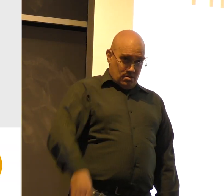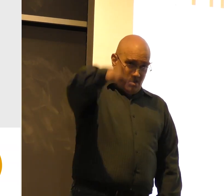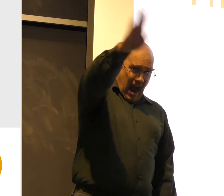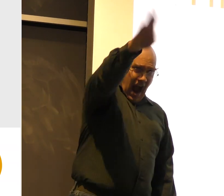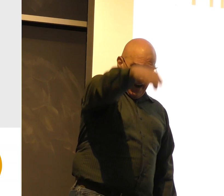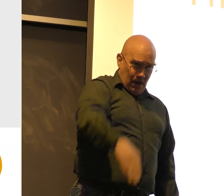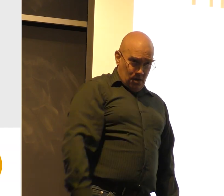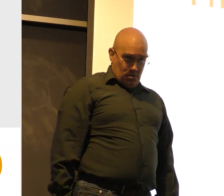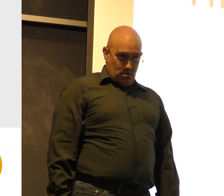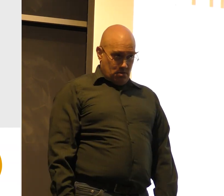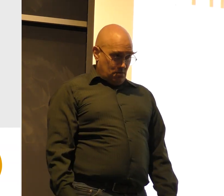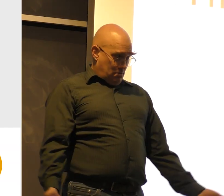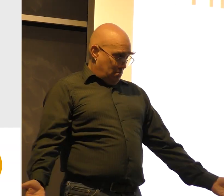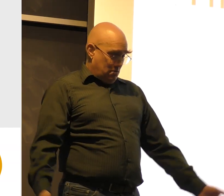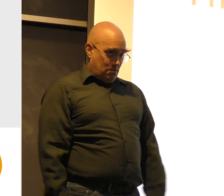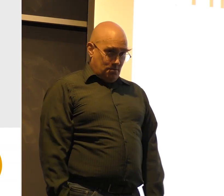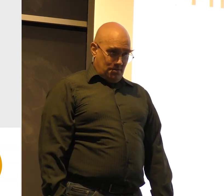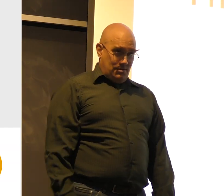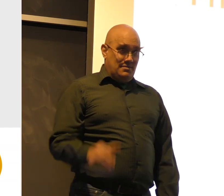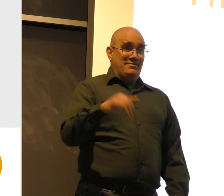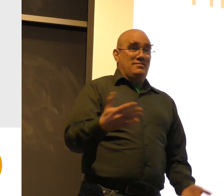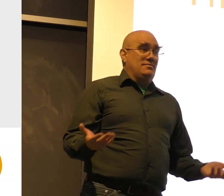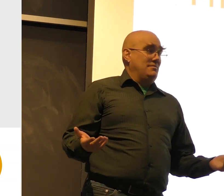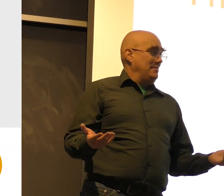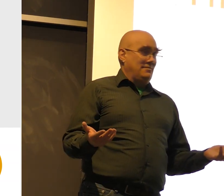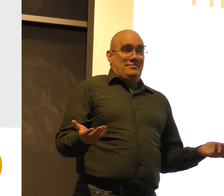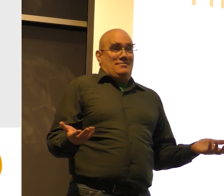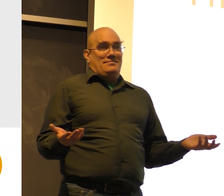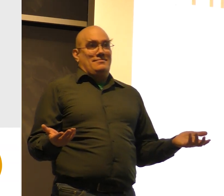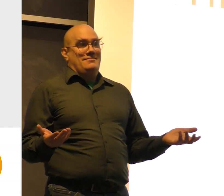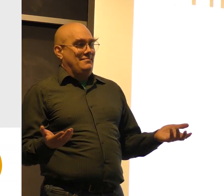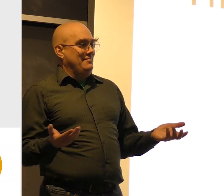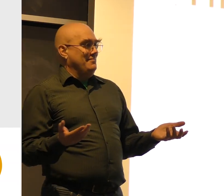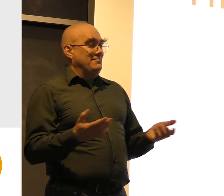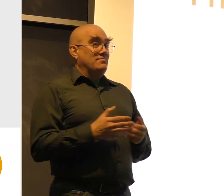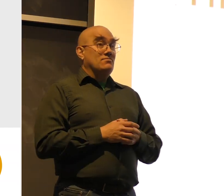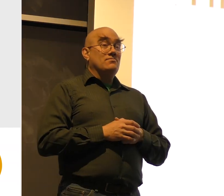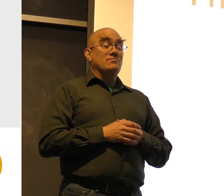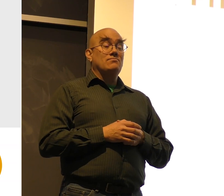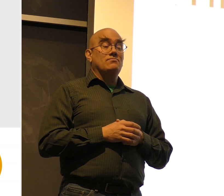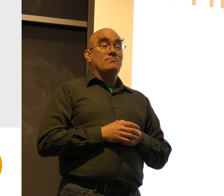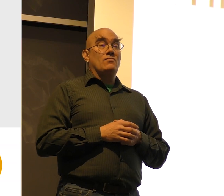other. They looked a lot like that. So, please.